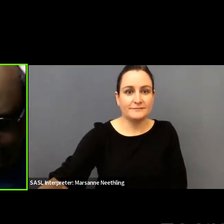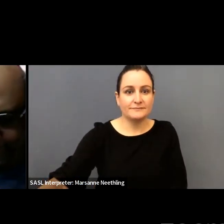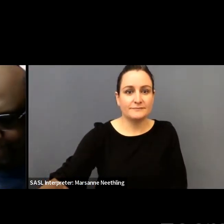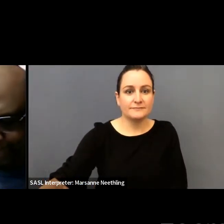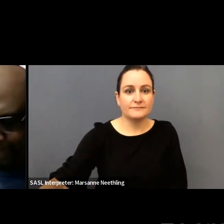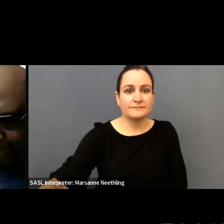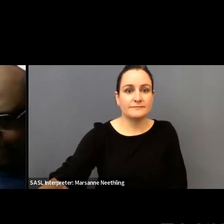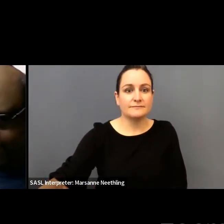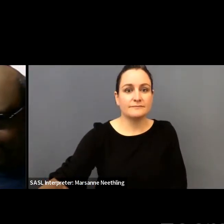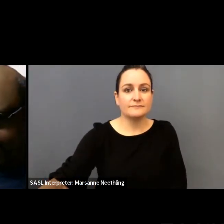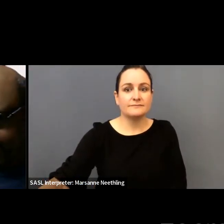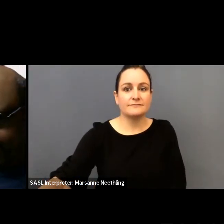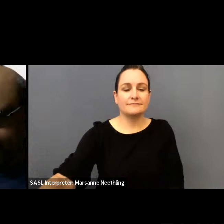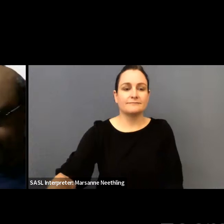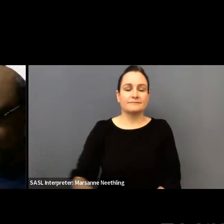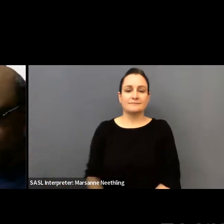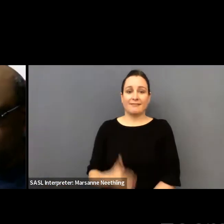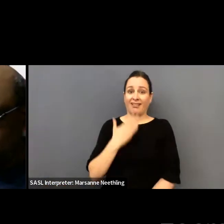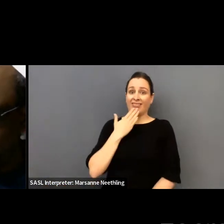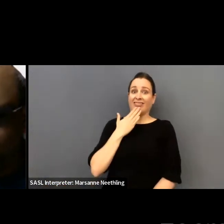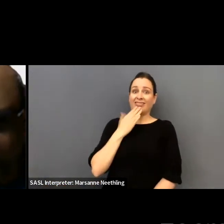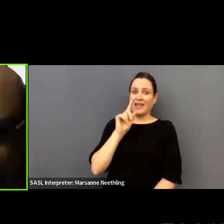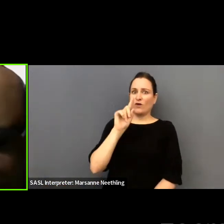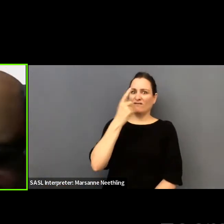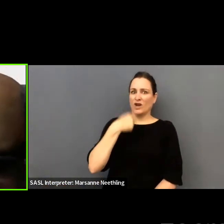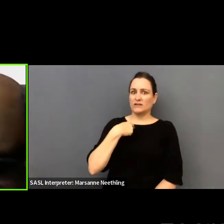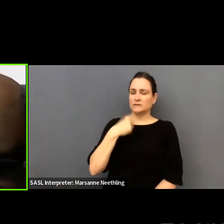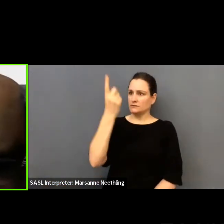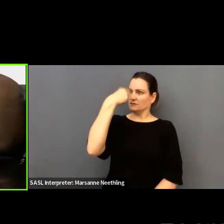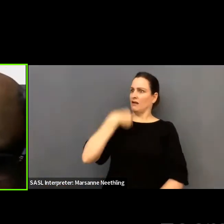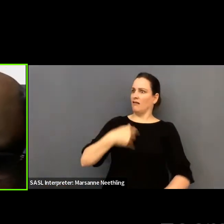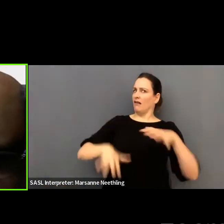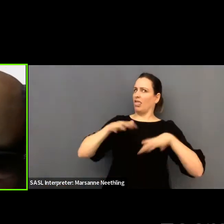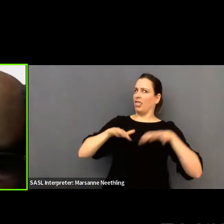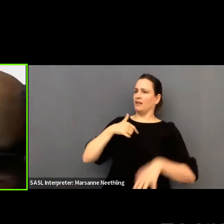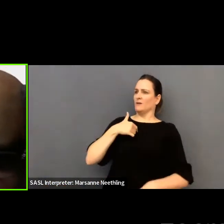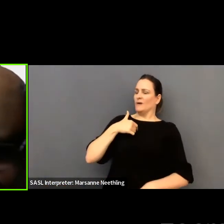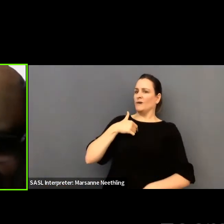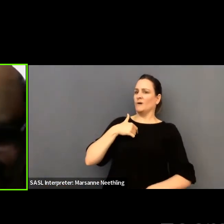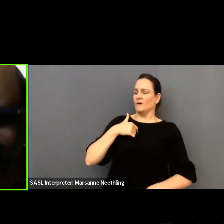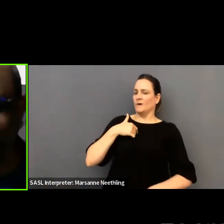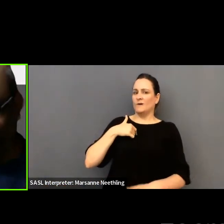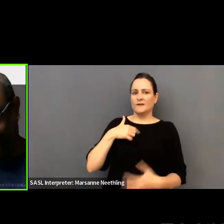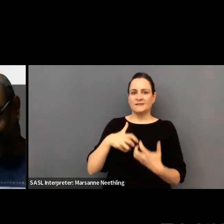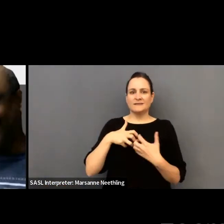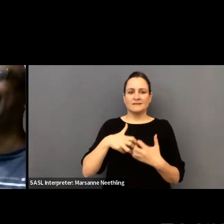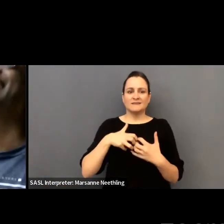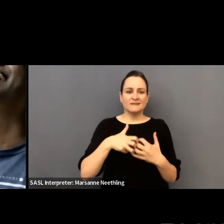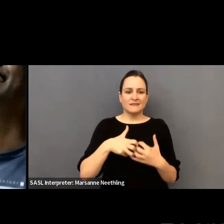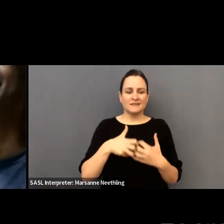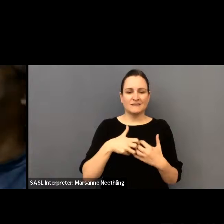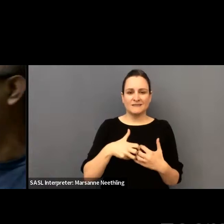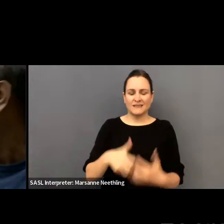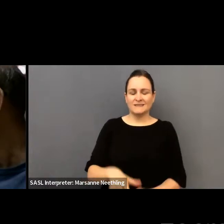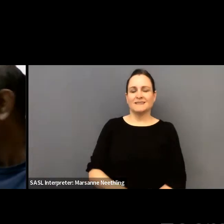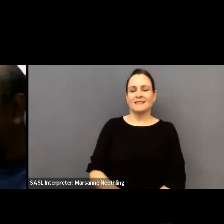Thanks, Neville, for putting me on the spot right now. You're most welcome. You do that to